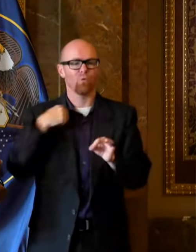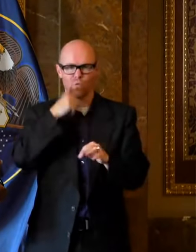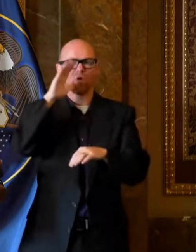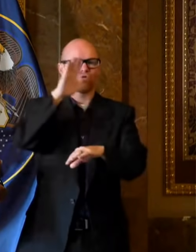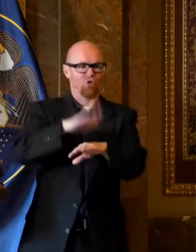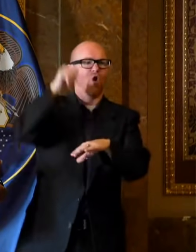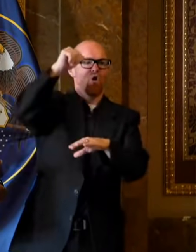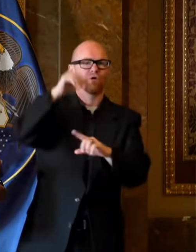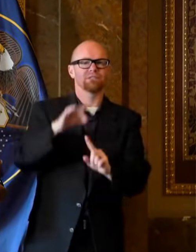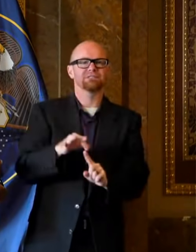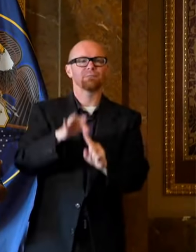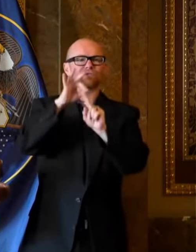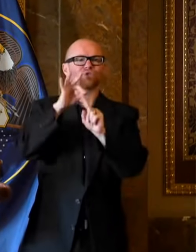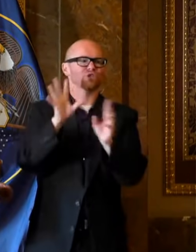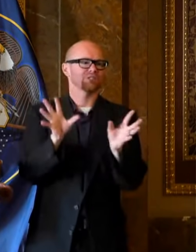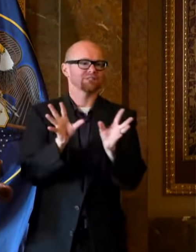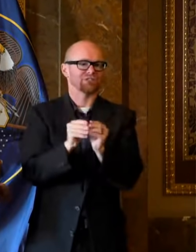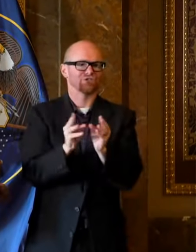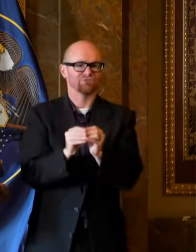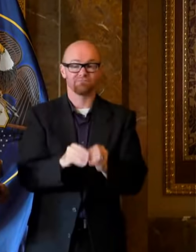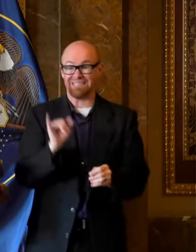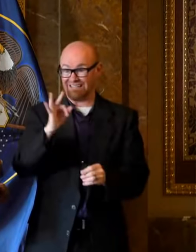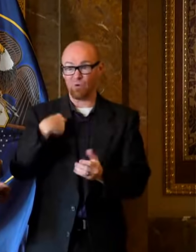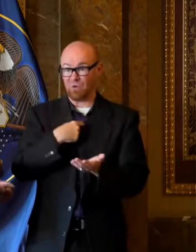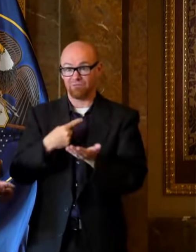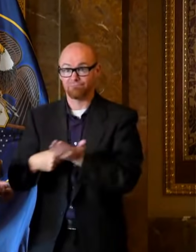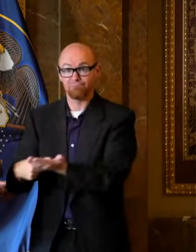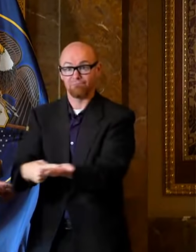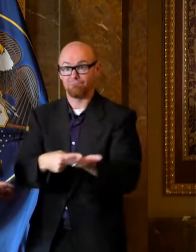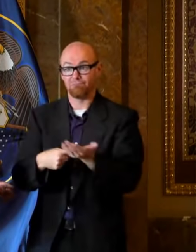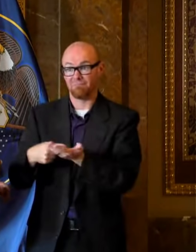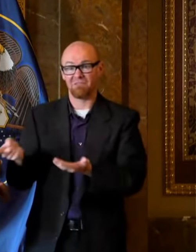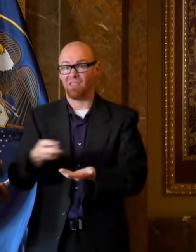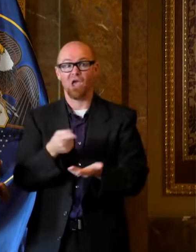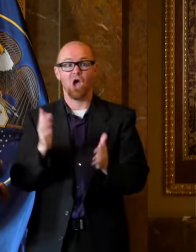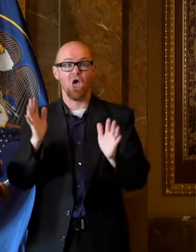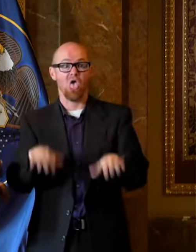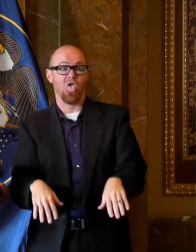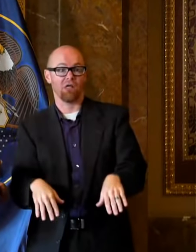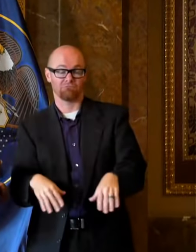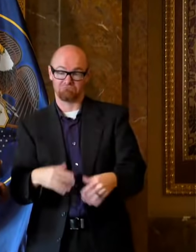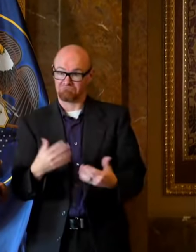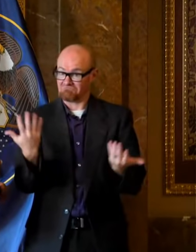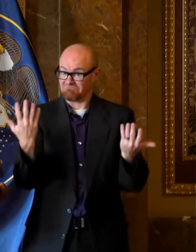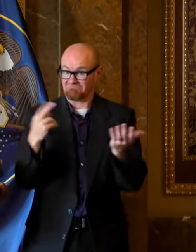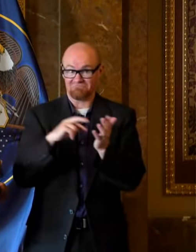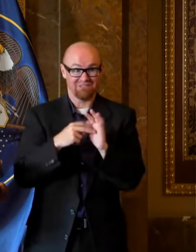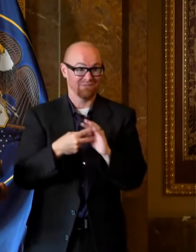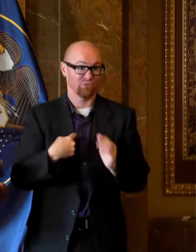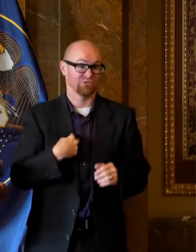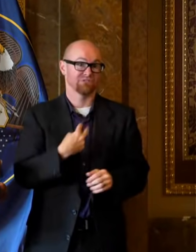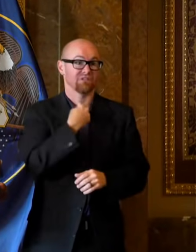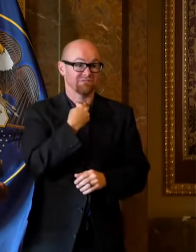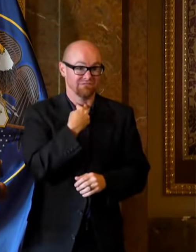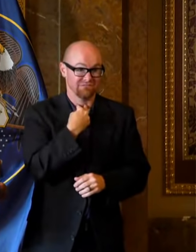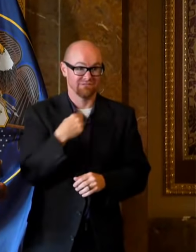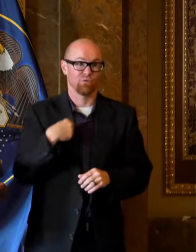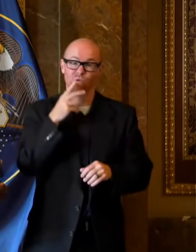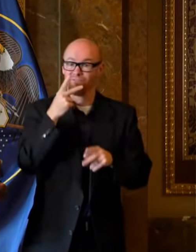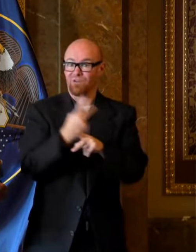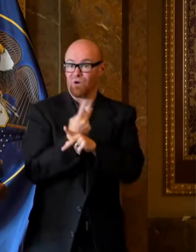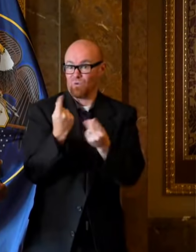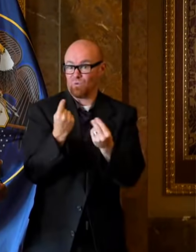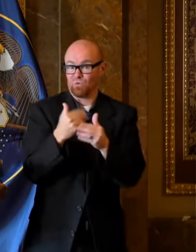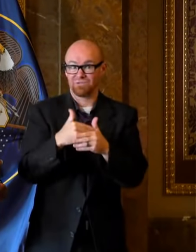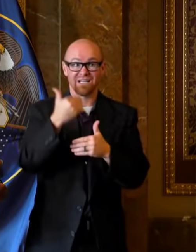changes. If there's not, then it is what it is, and we use the tools we have and do everything we